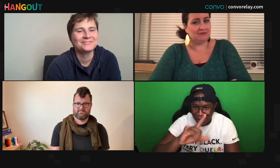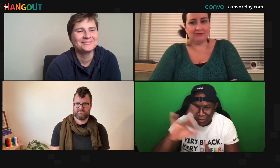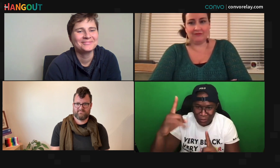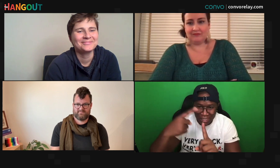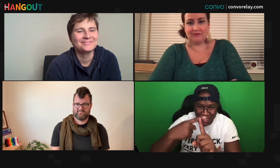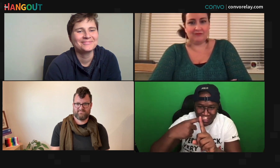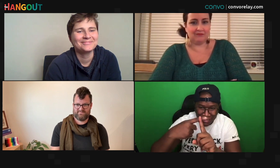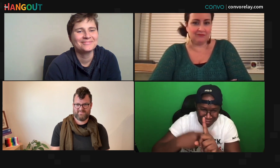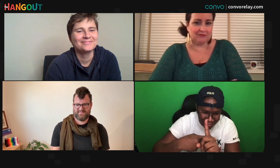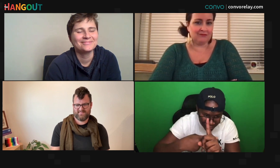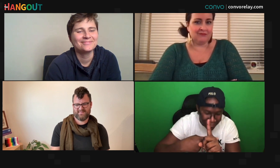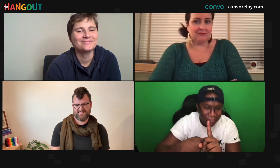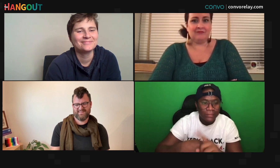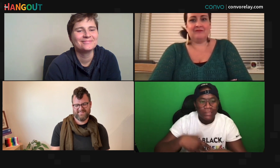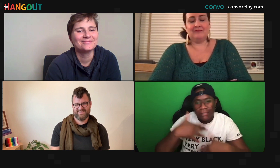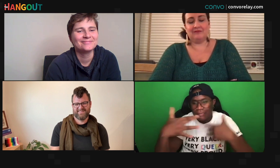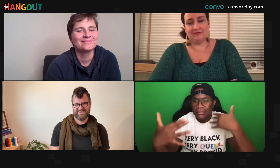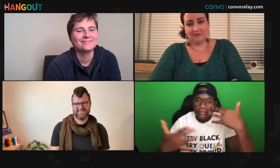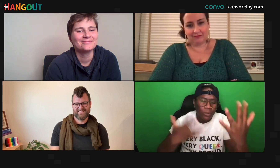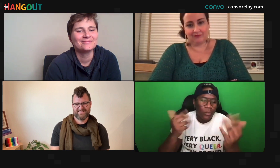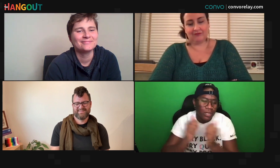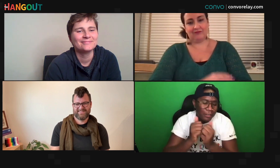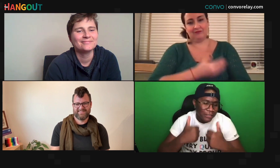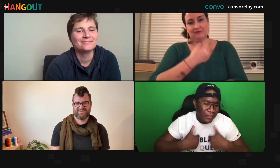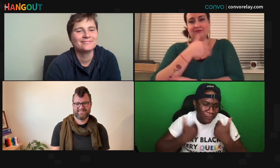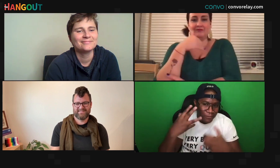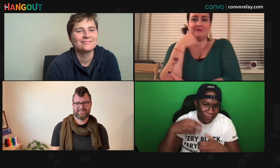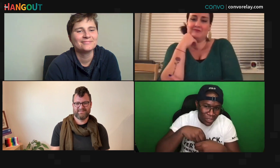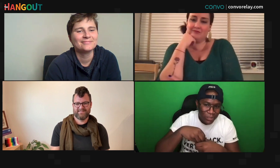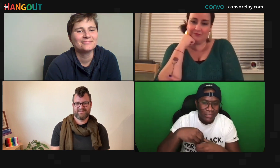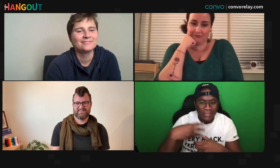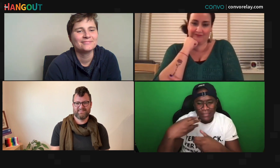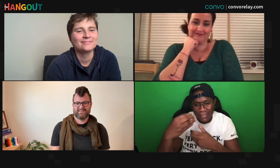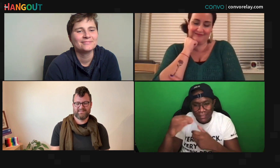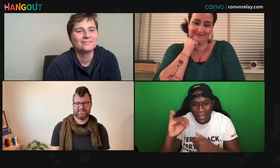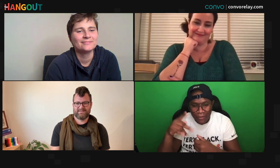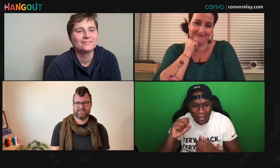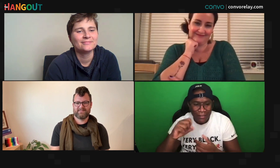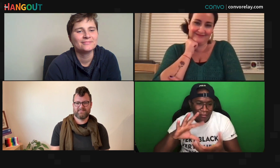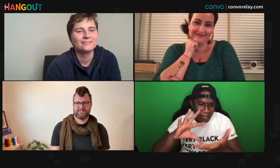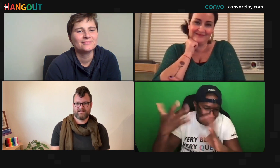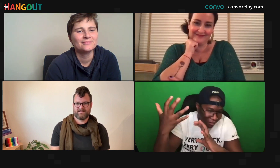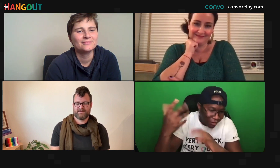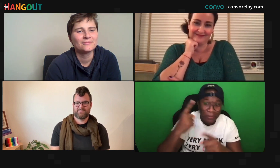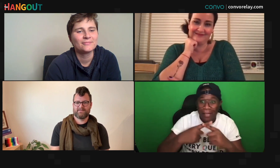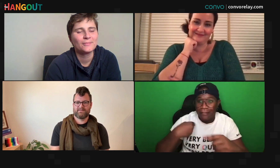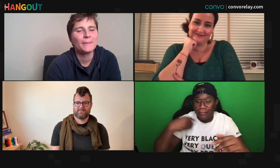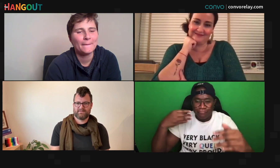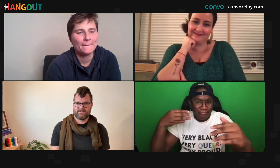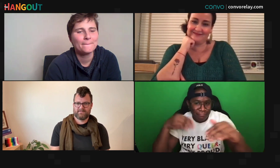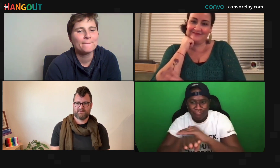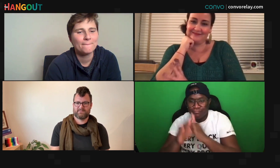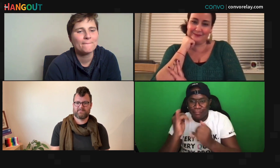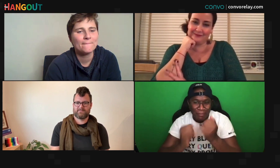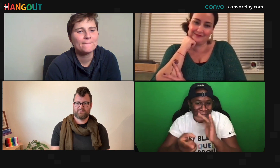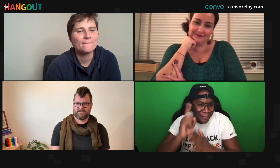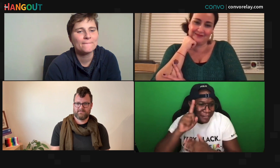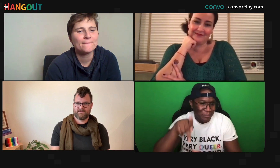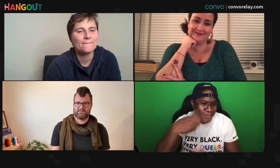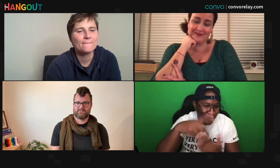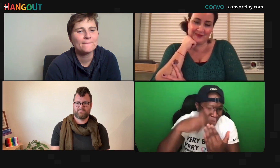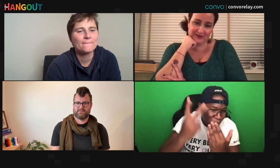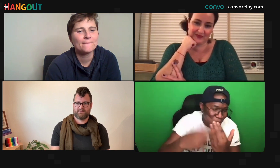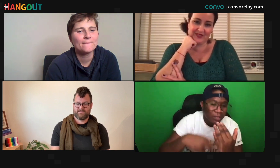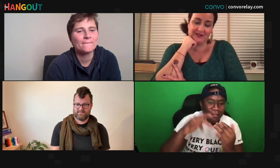6 months, maybe. This lasted 28 months with life, different